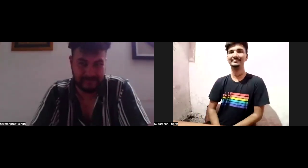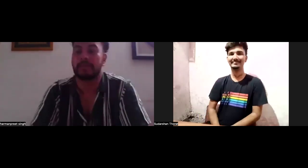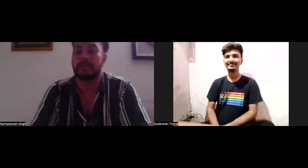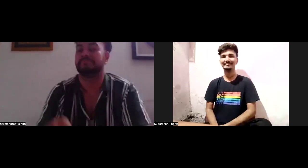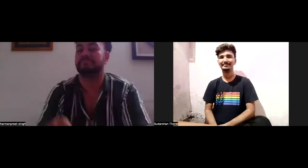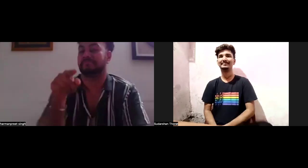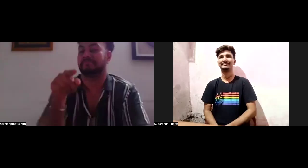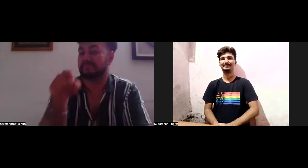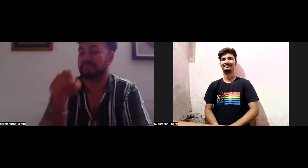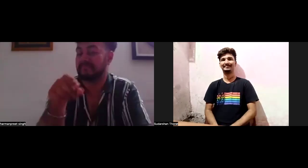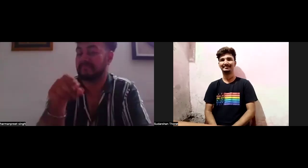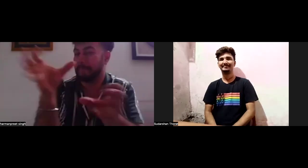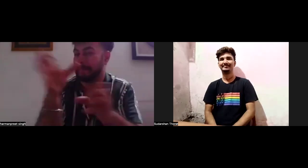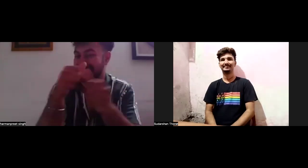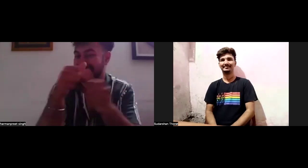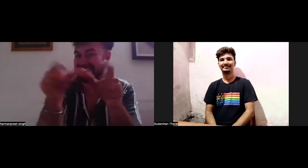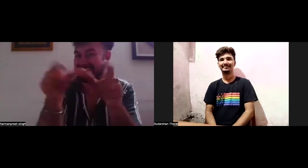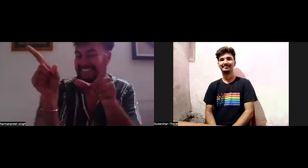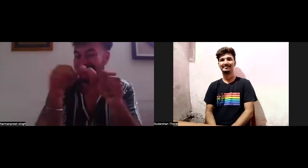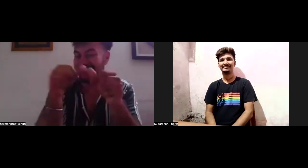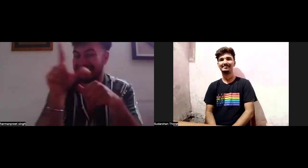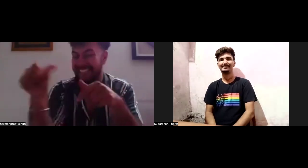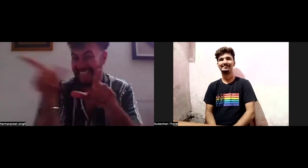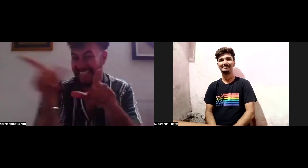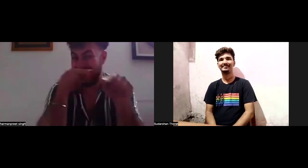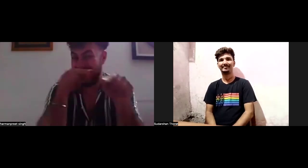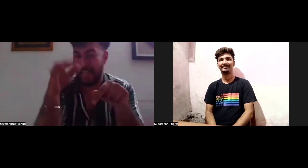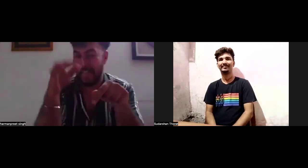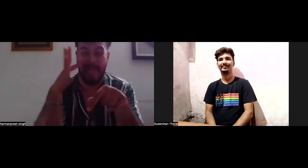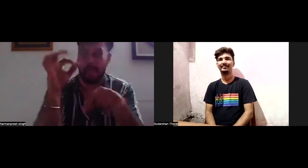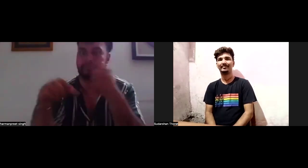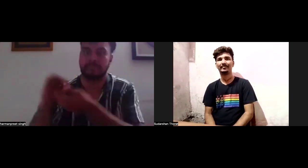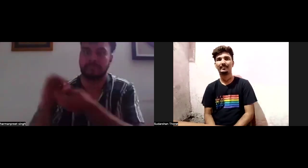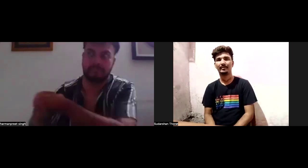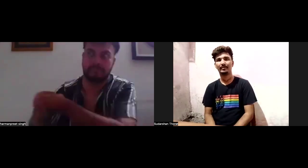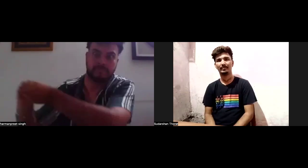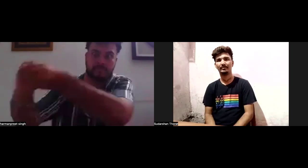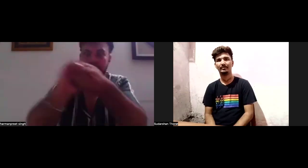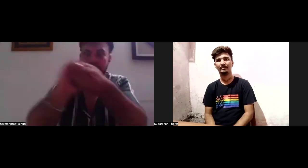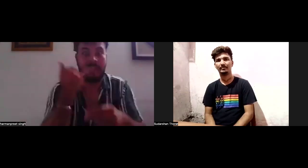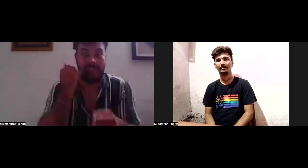expertise, with their knowledge, so that, we unite and our future is brighter.